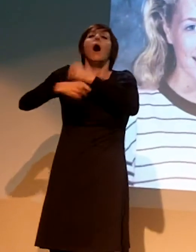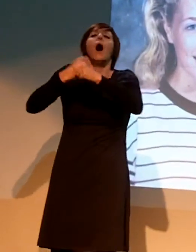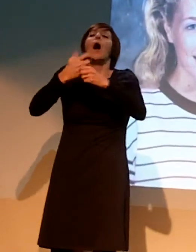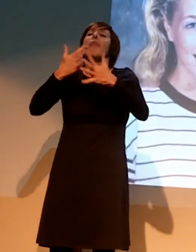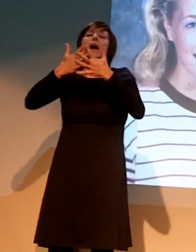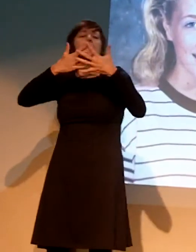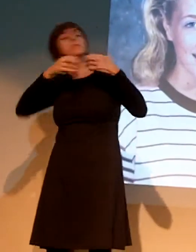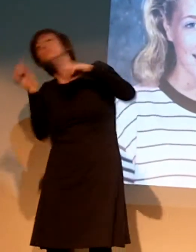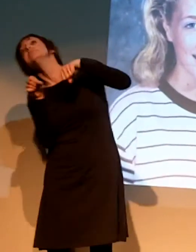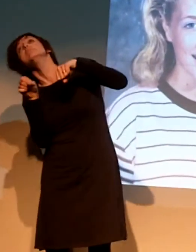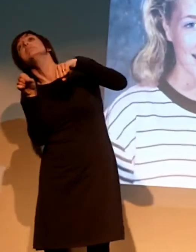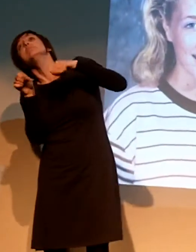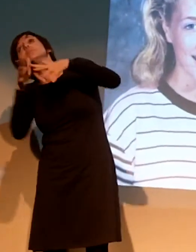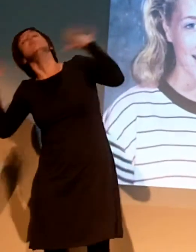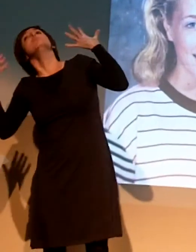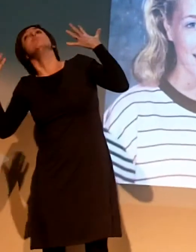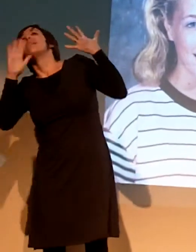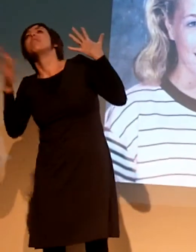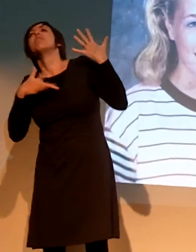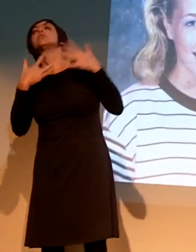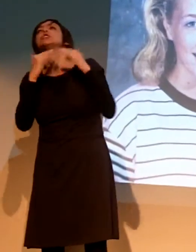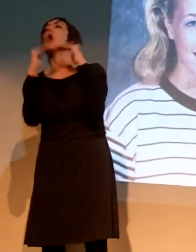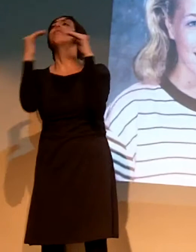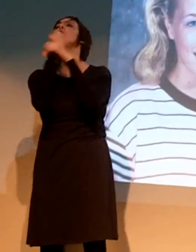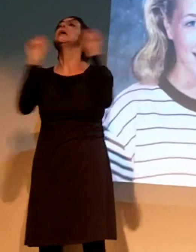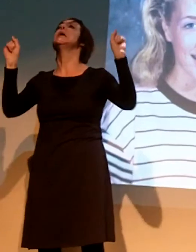free. The time is now.